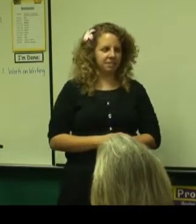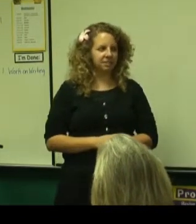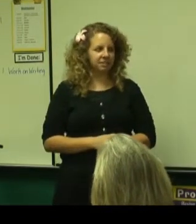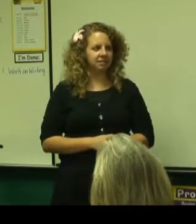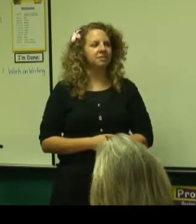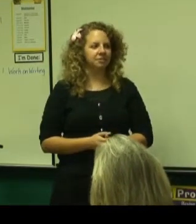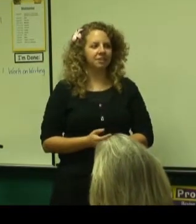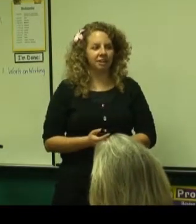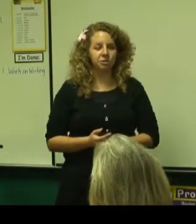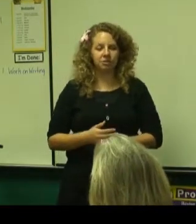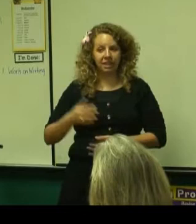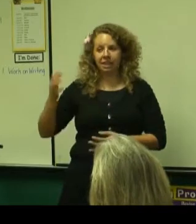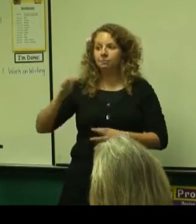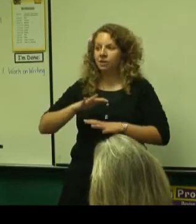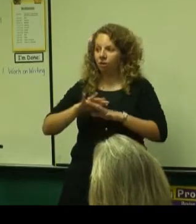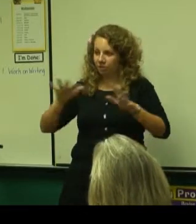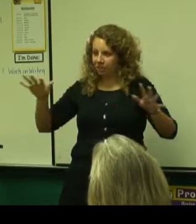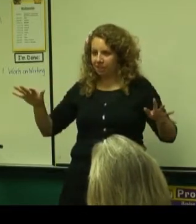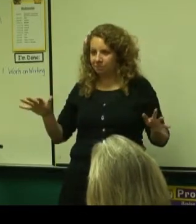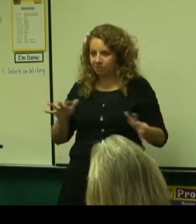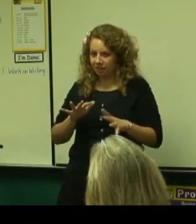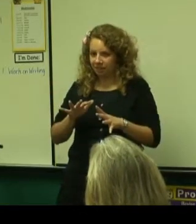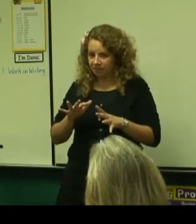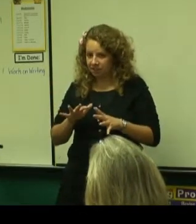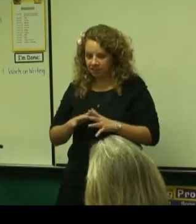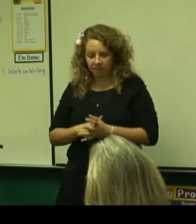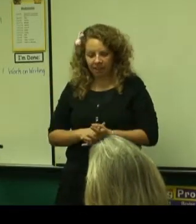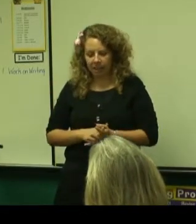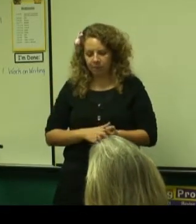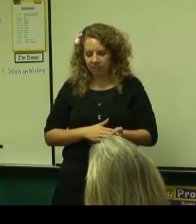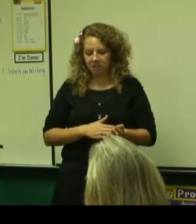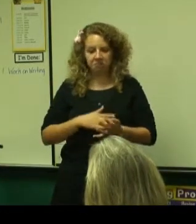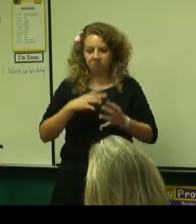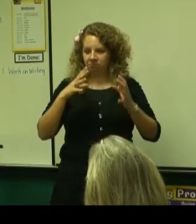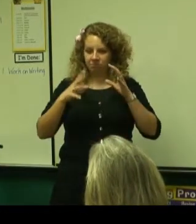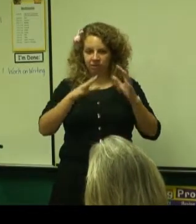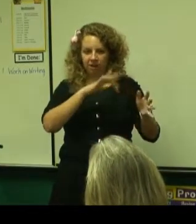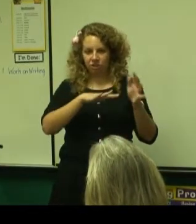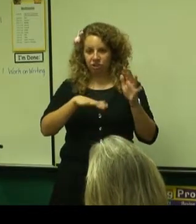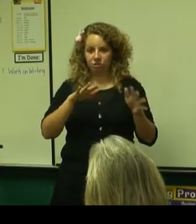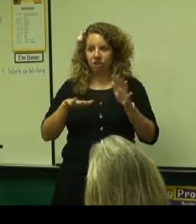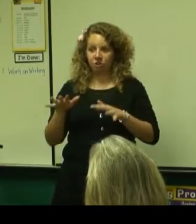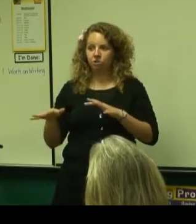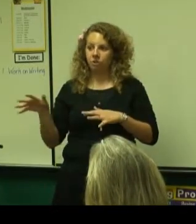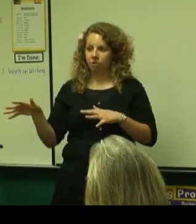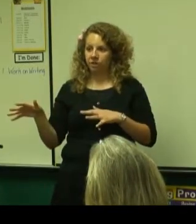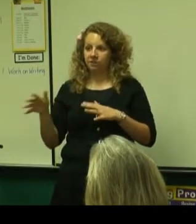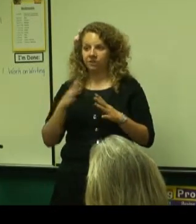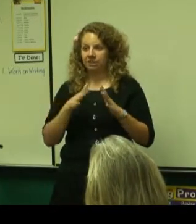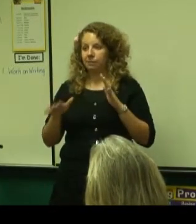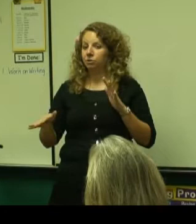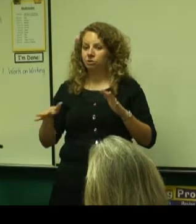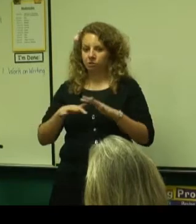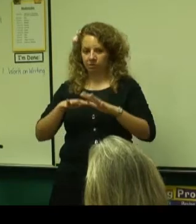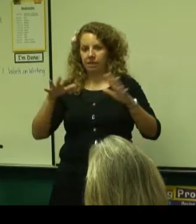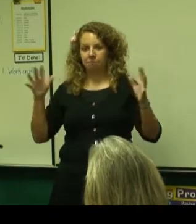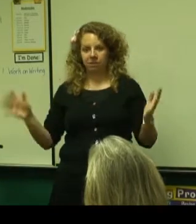sense? Mm-hmm. Okay, so it can be all the same signs, like how I just showed that you could do the 3 different examples and mean